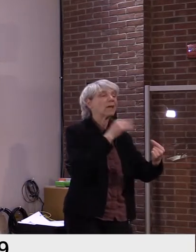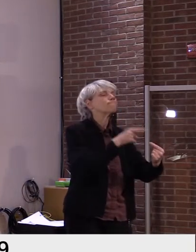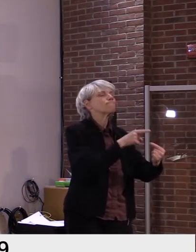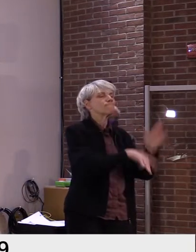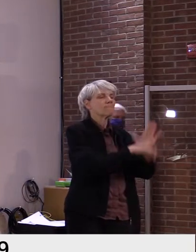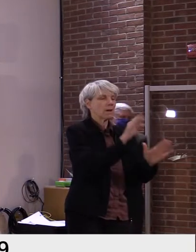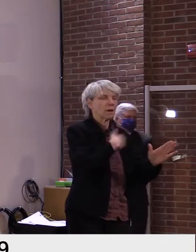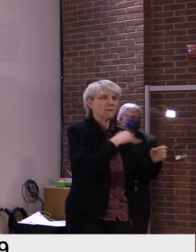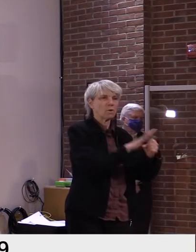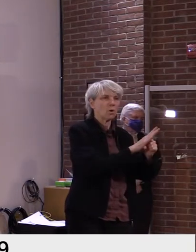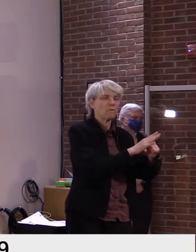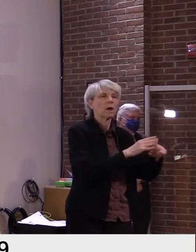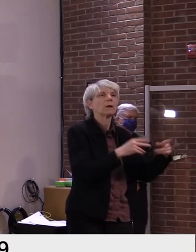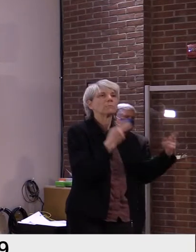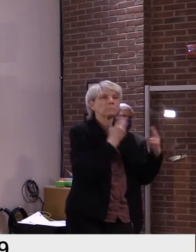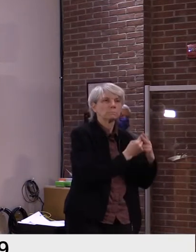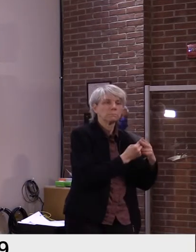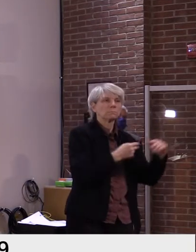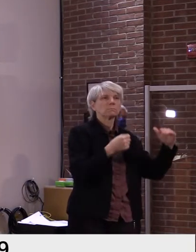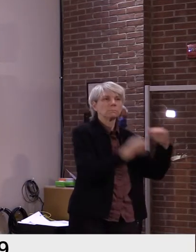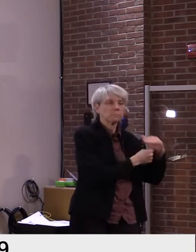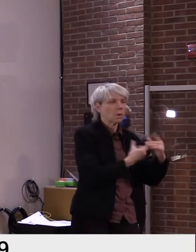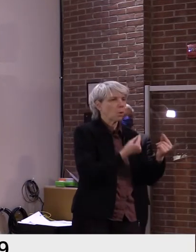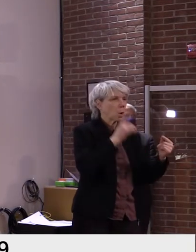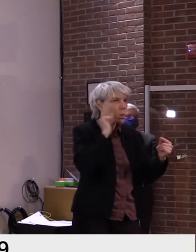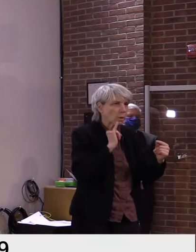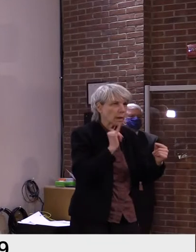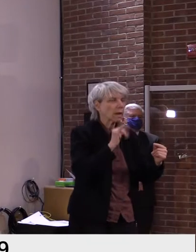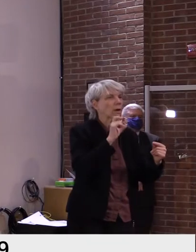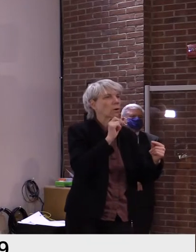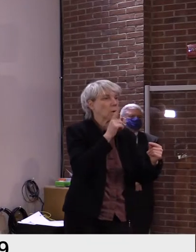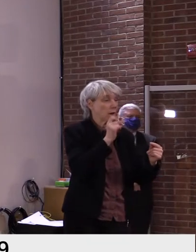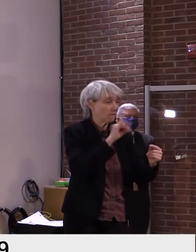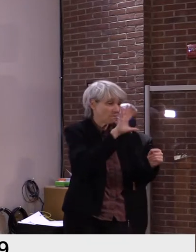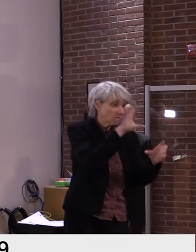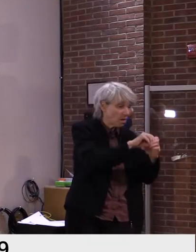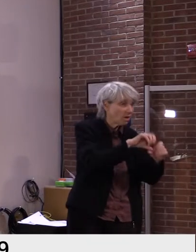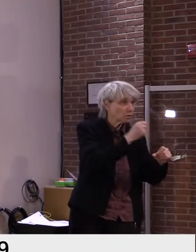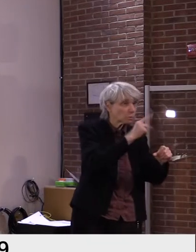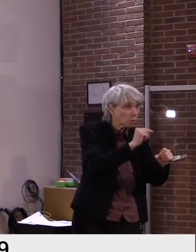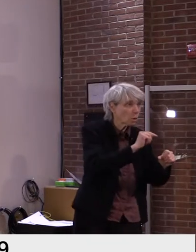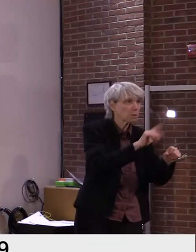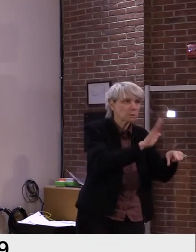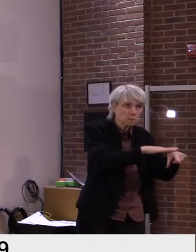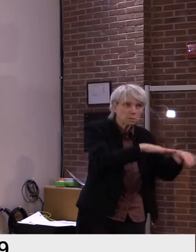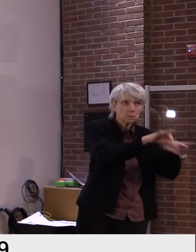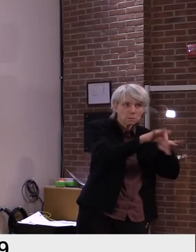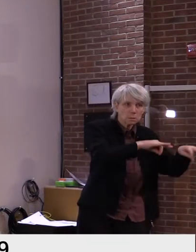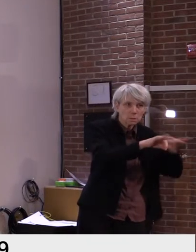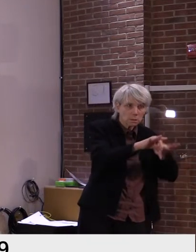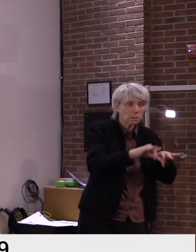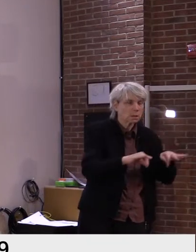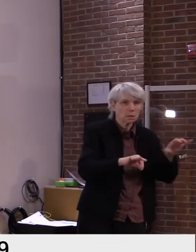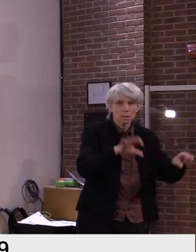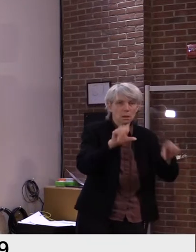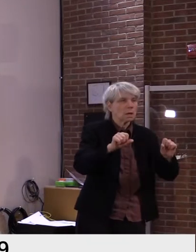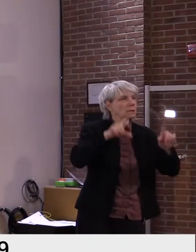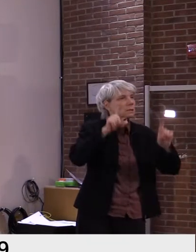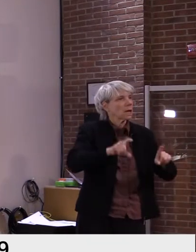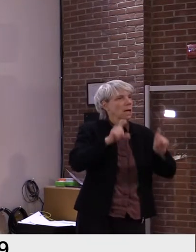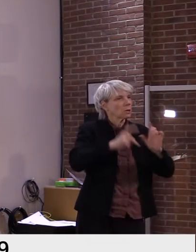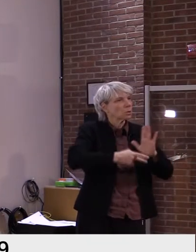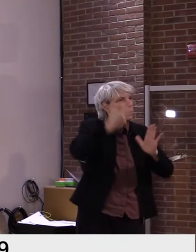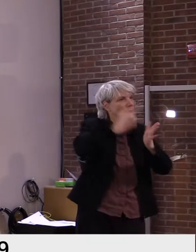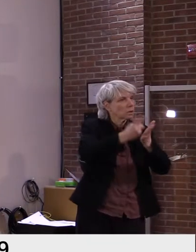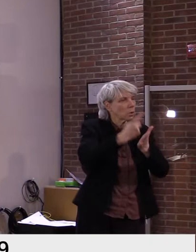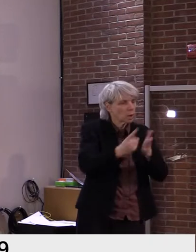sports. We support their efforts to test more aggressively to catch the virus before it can spread further, with a twice-weekly